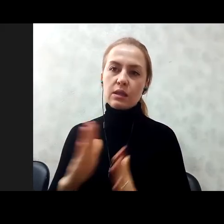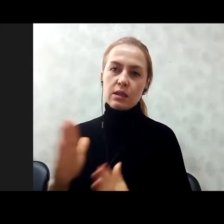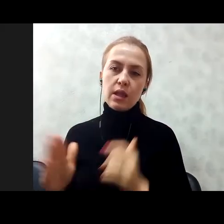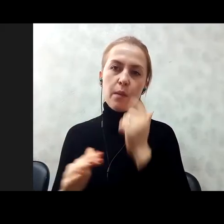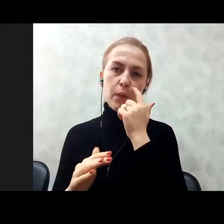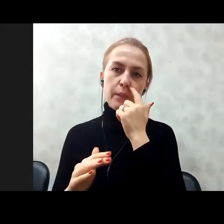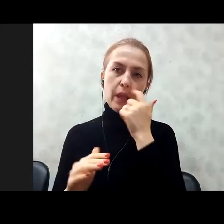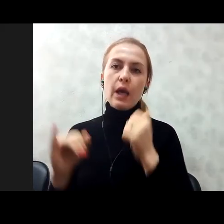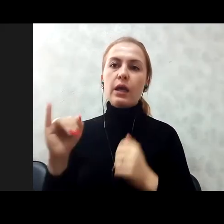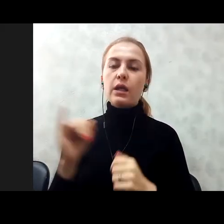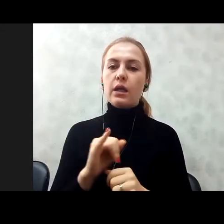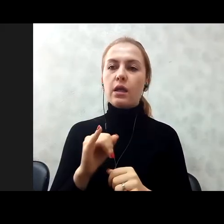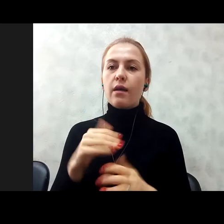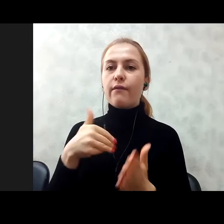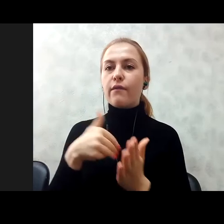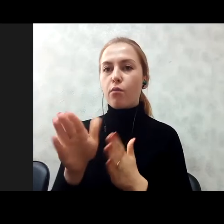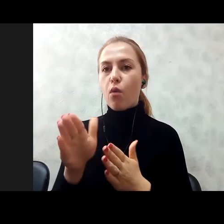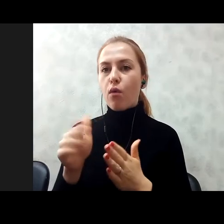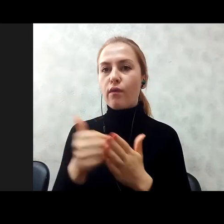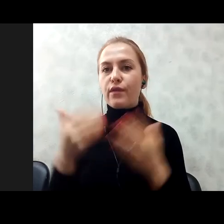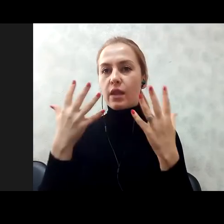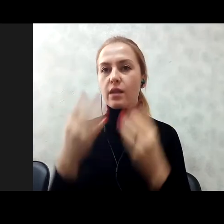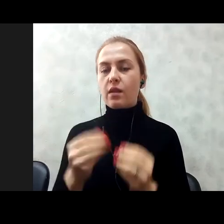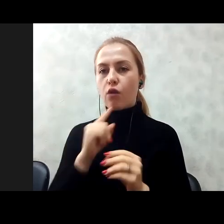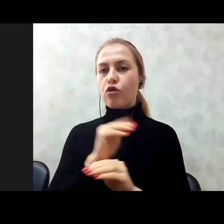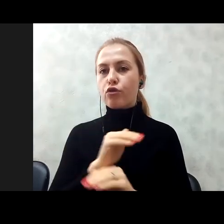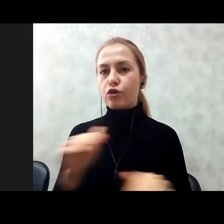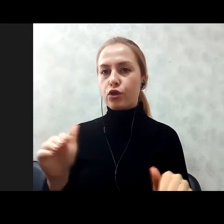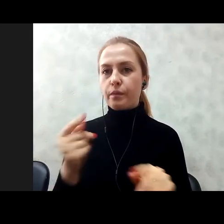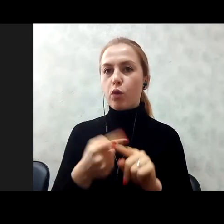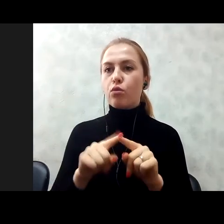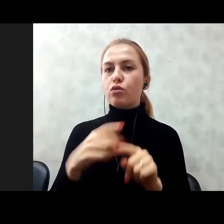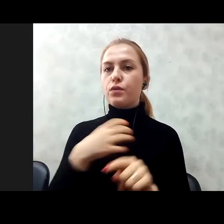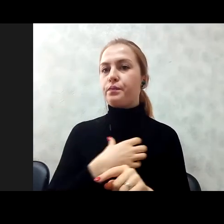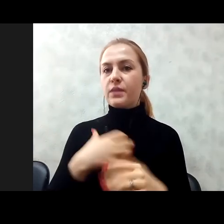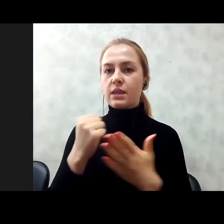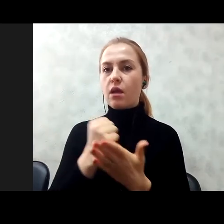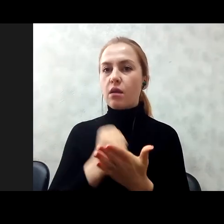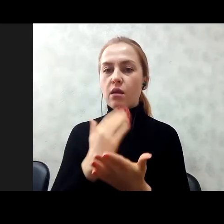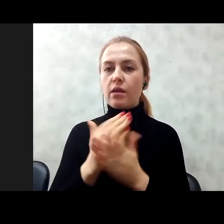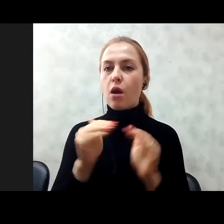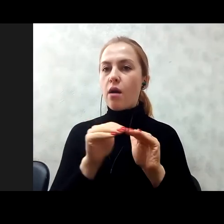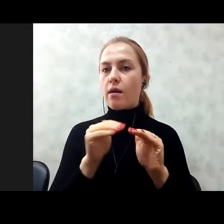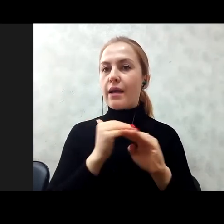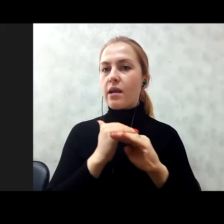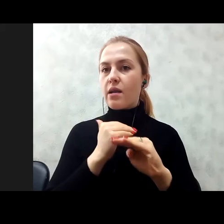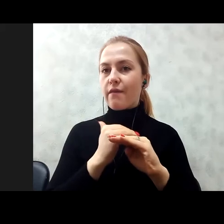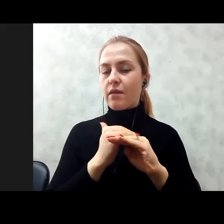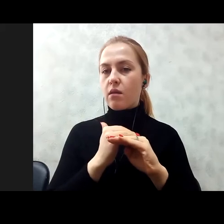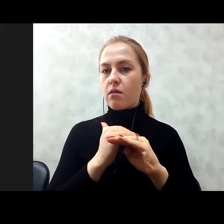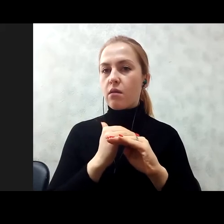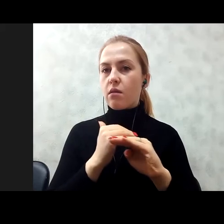happening, then perhaps we should revise the legislation so that we could drop this silence day